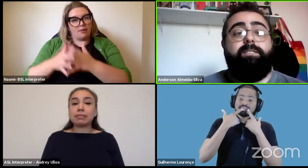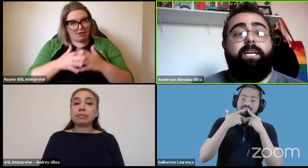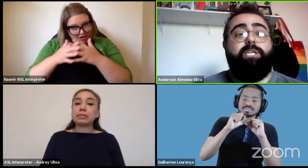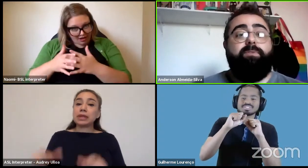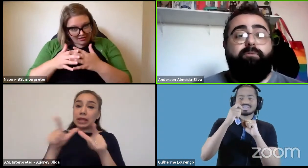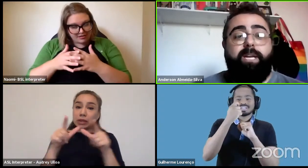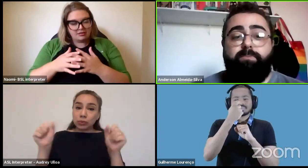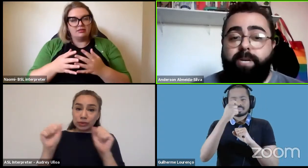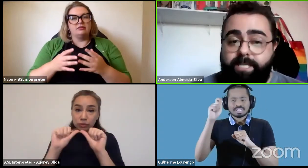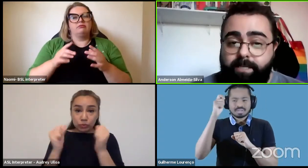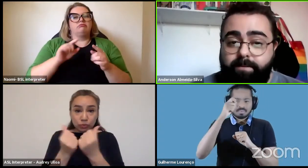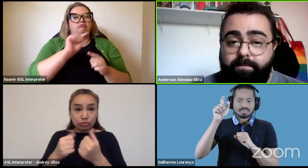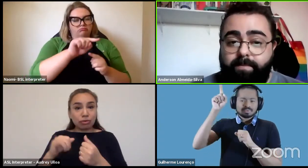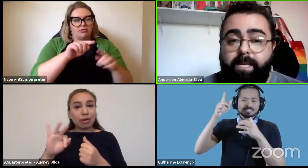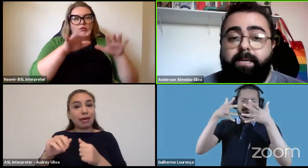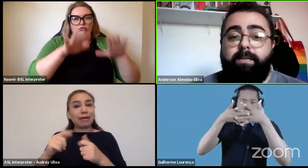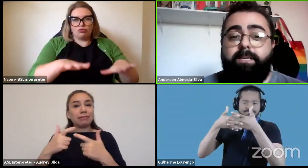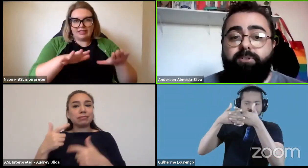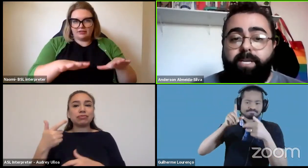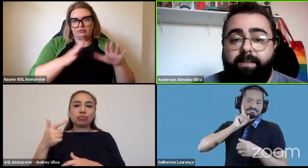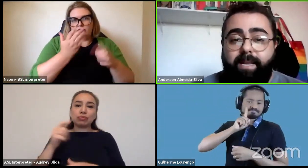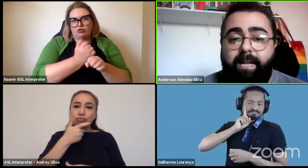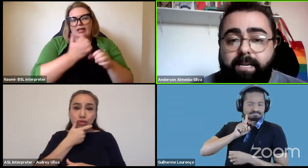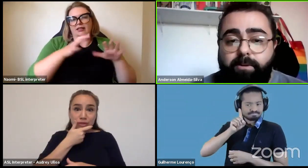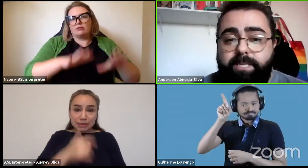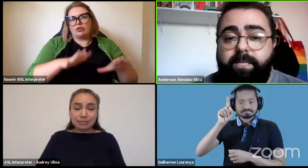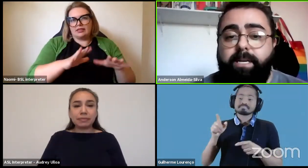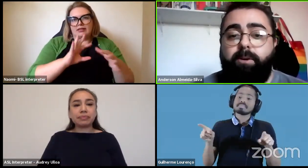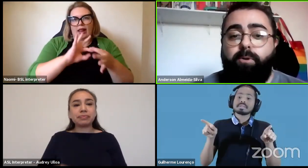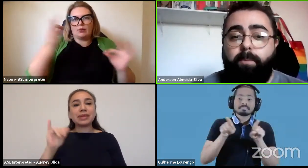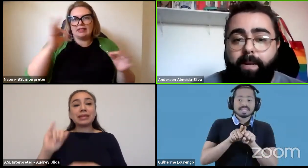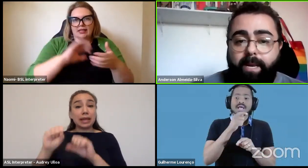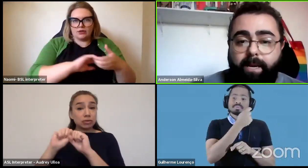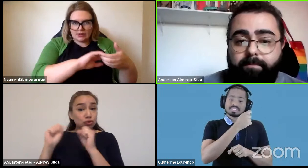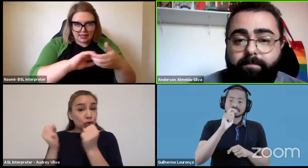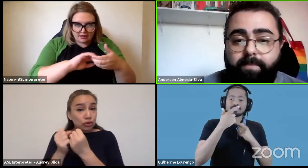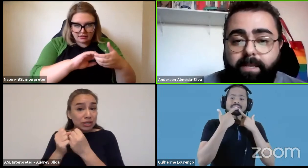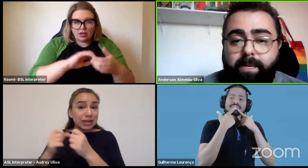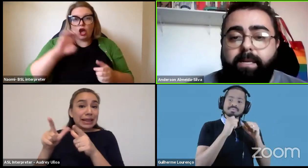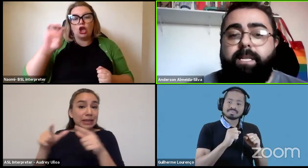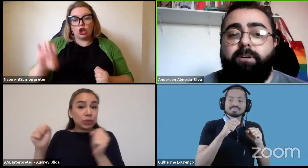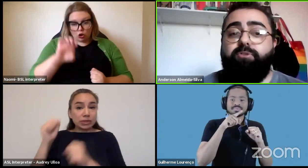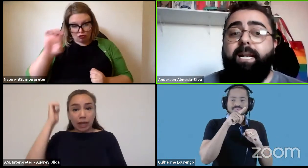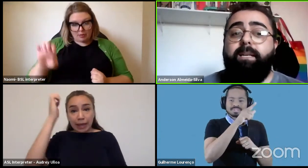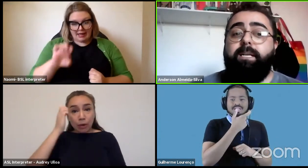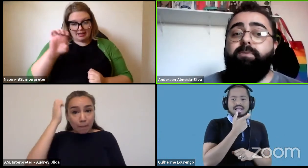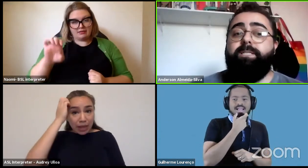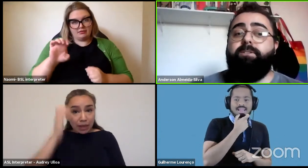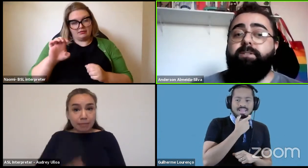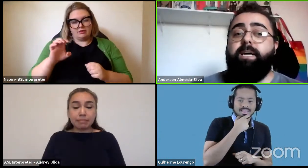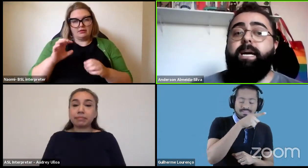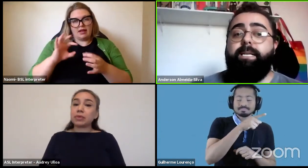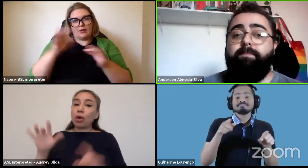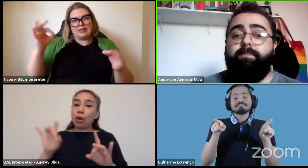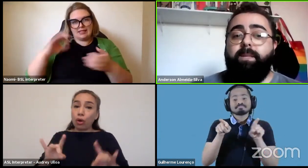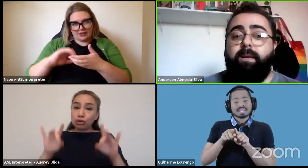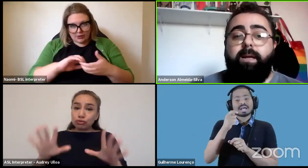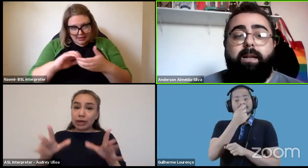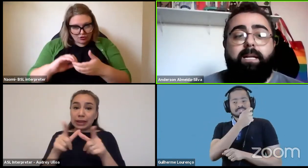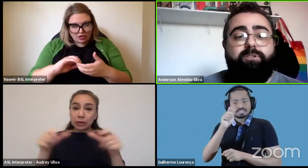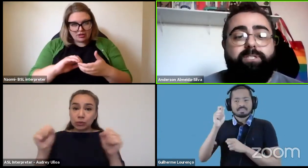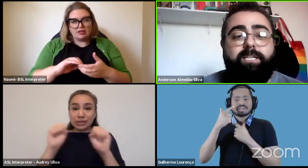Linguistic Association of Great Britain, the Società Linguística Europea, the Australian Linguistic